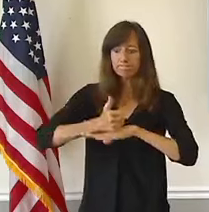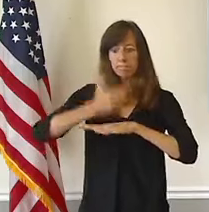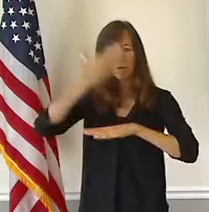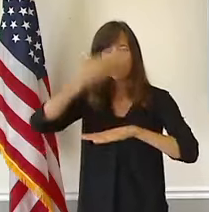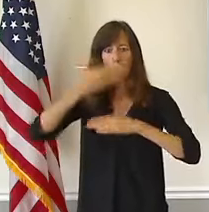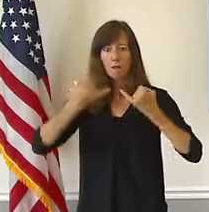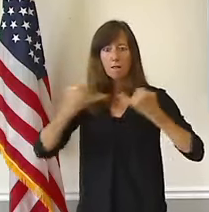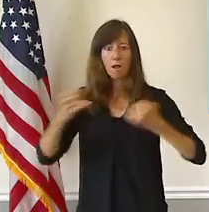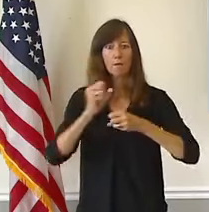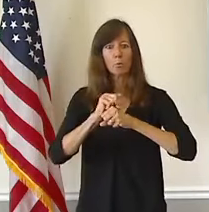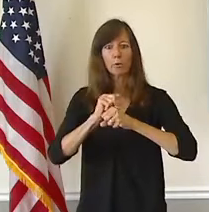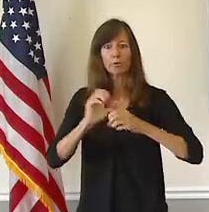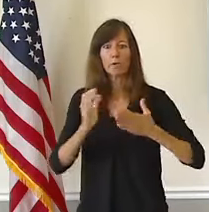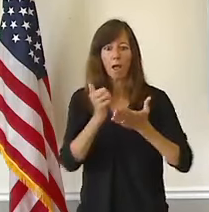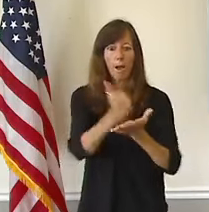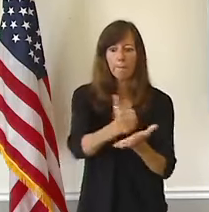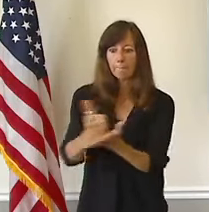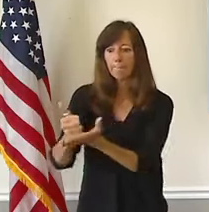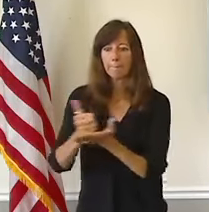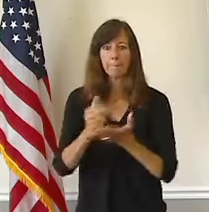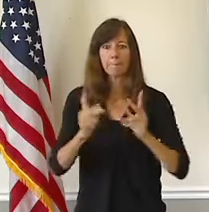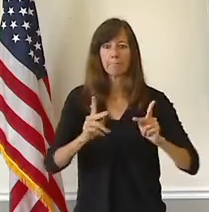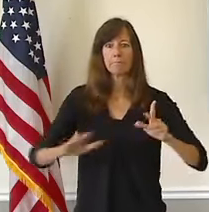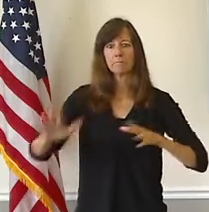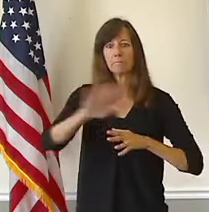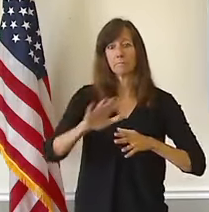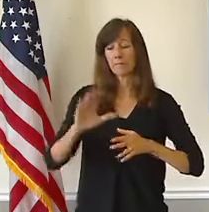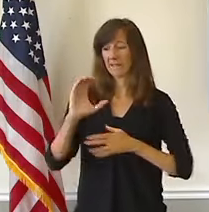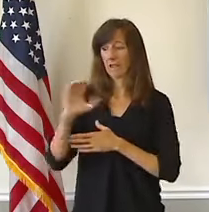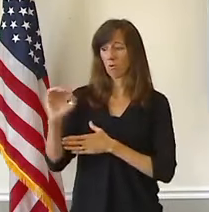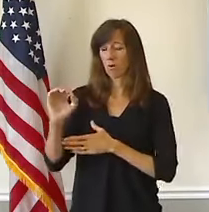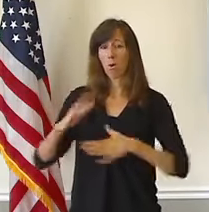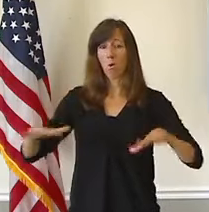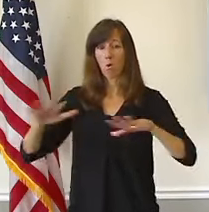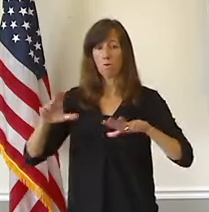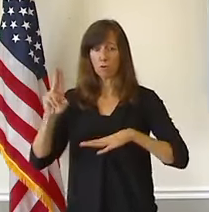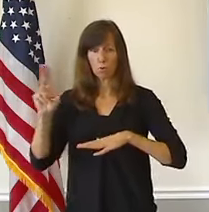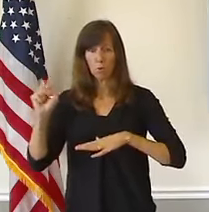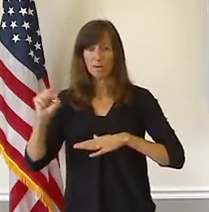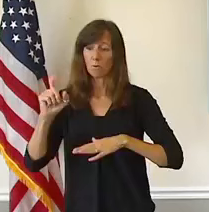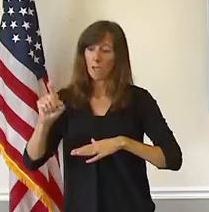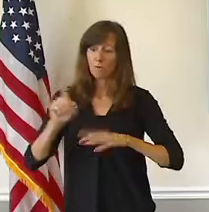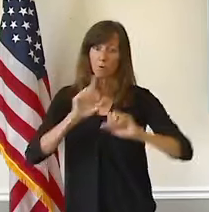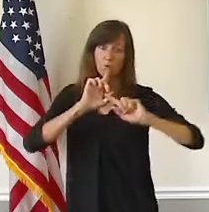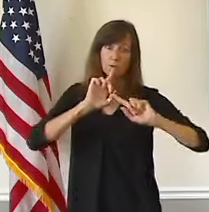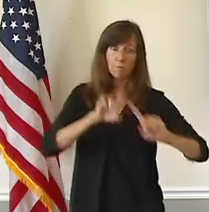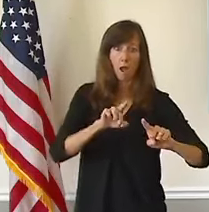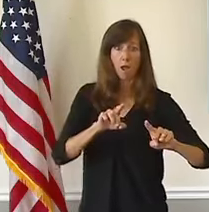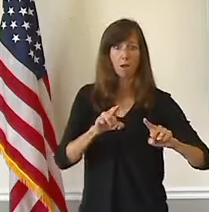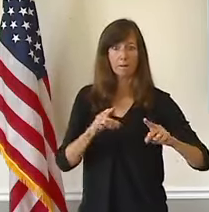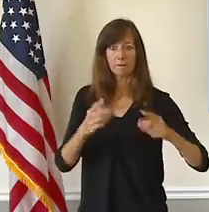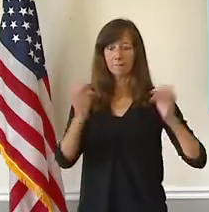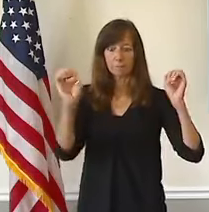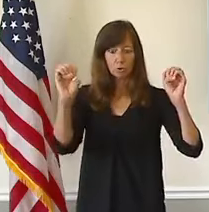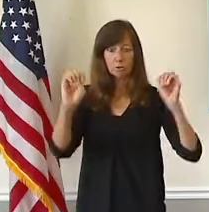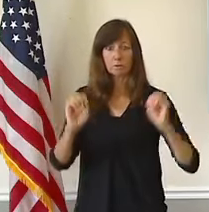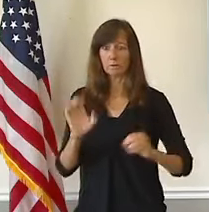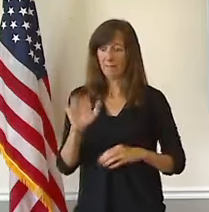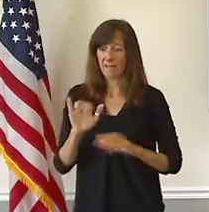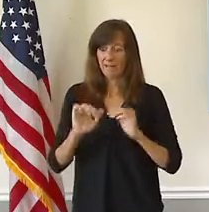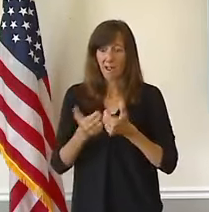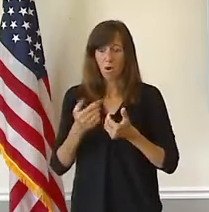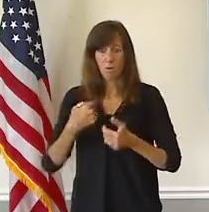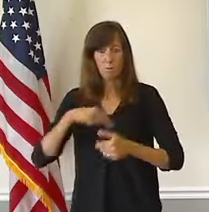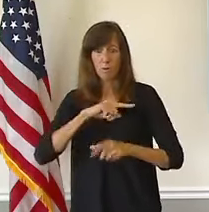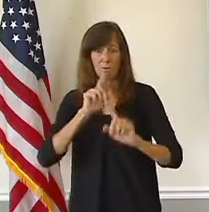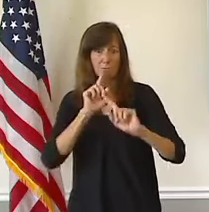all across the United States, responding and doing the job. That's how we respond to any emergency. If it's a fire,